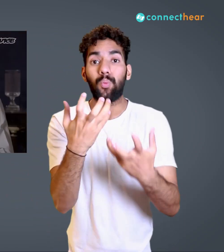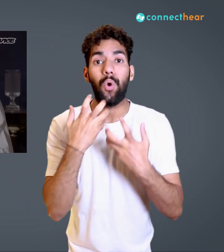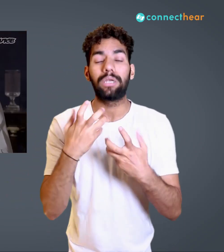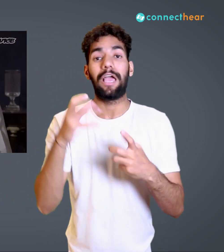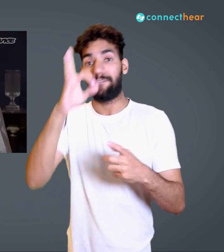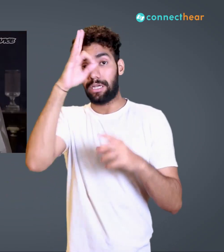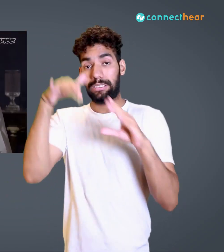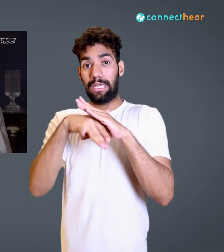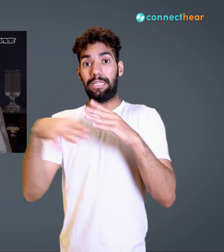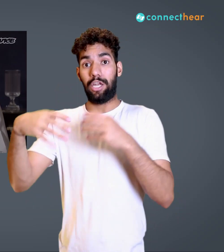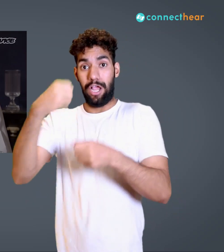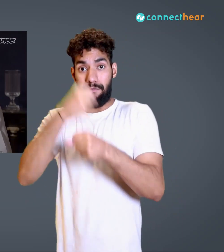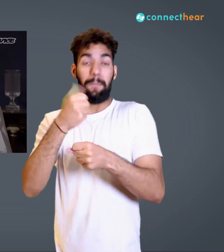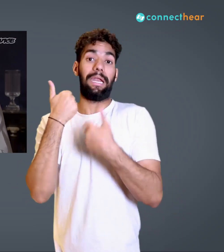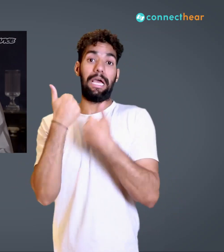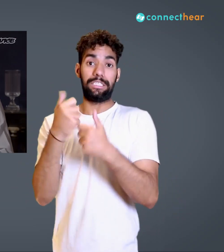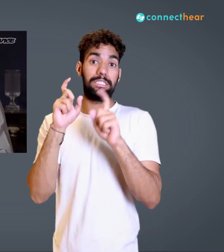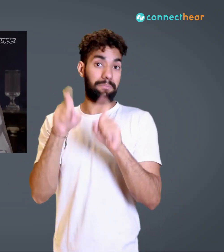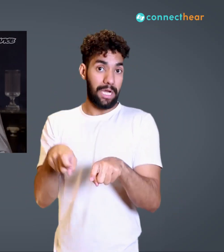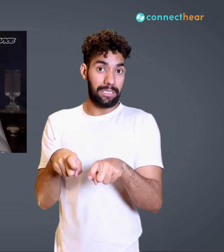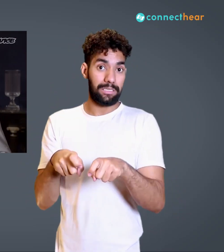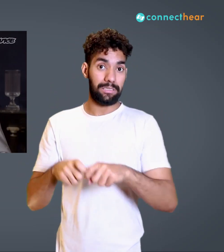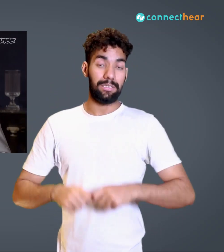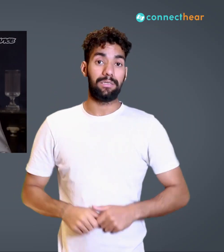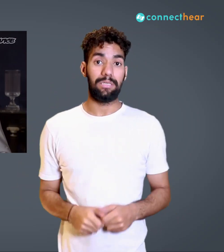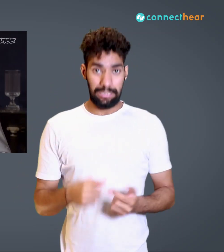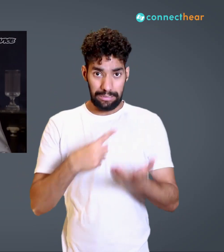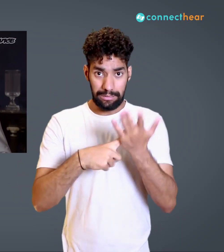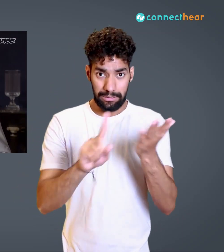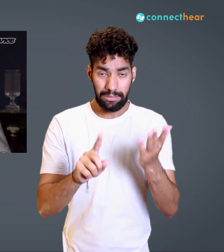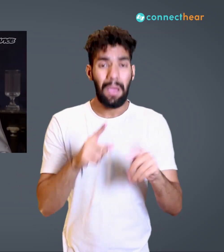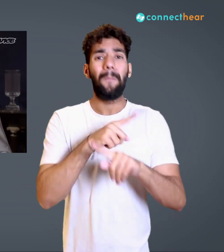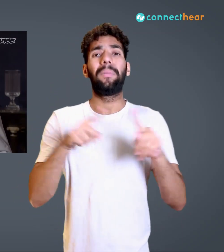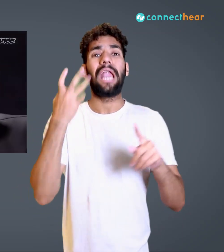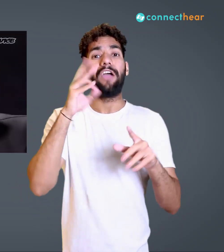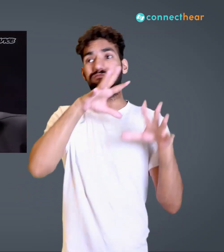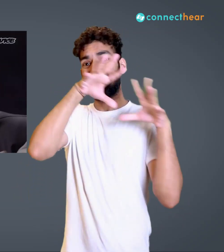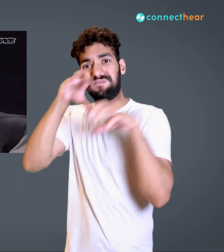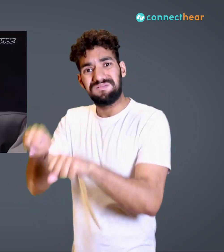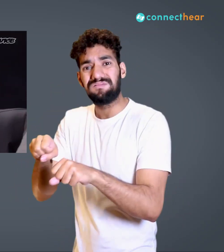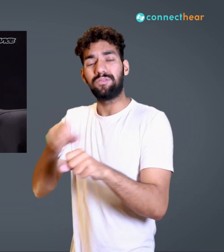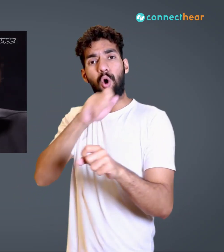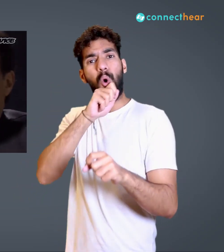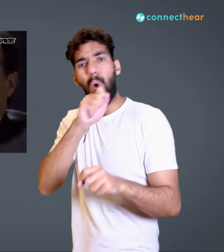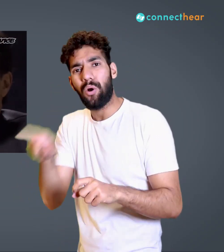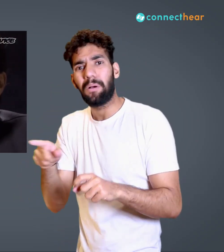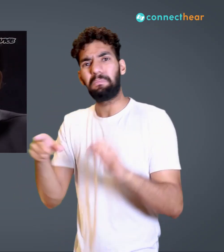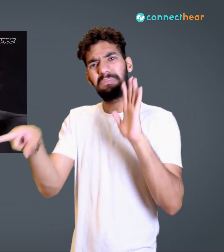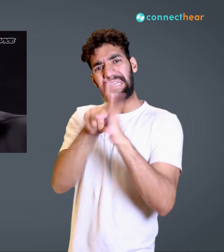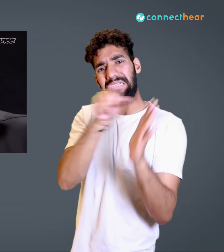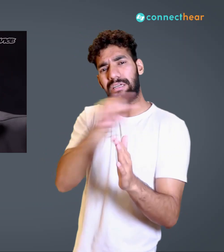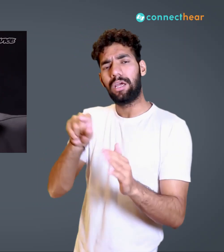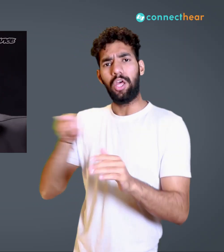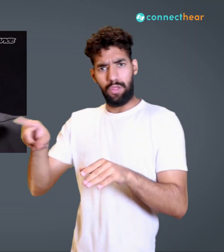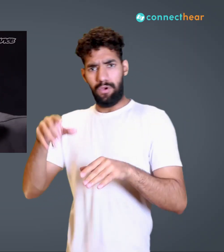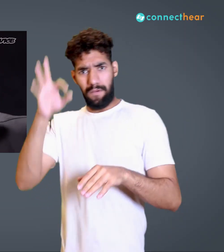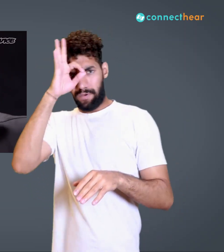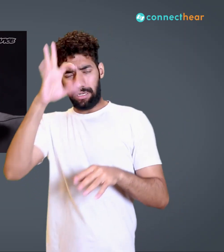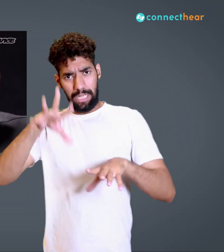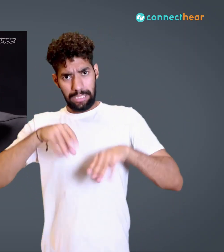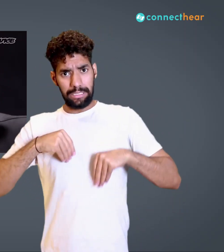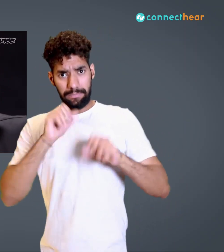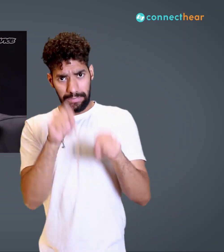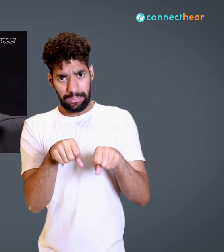interest? A stable government in Afghanistan, there shouldn't be any international terrorism. But if you isolate them, why would they listen to